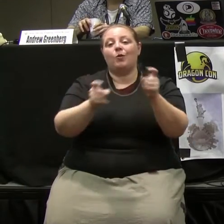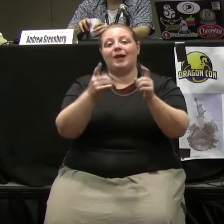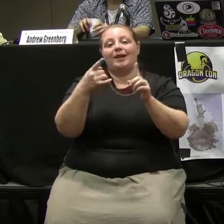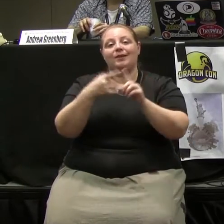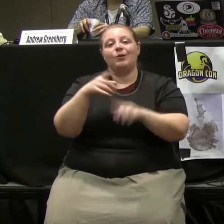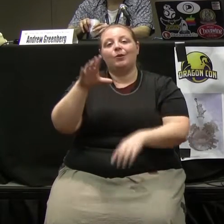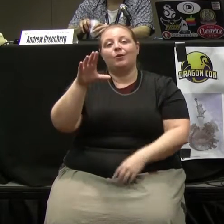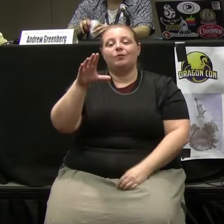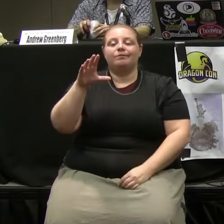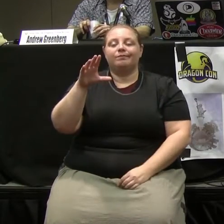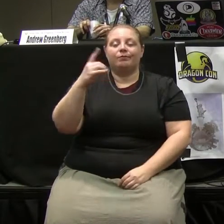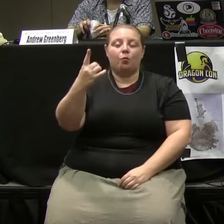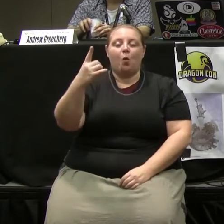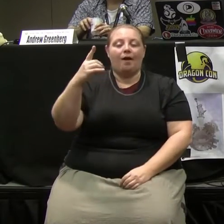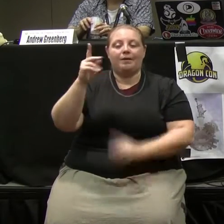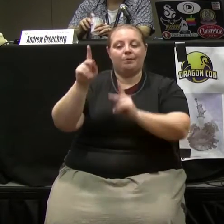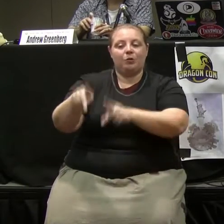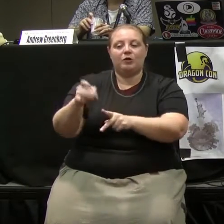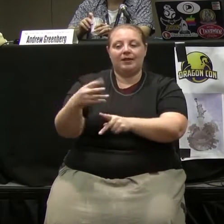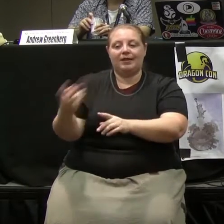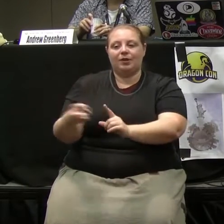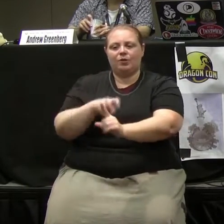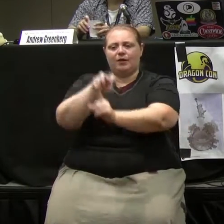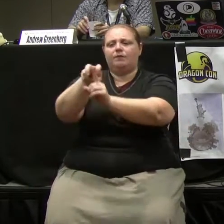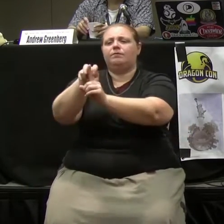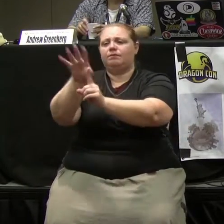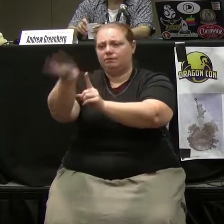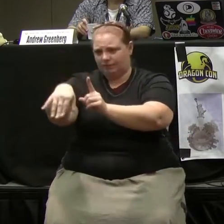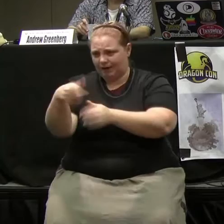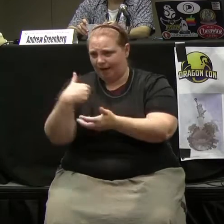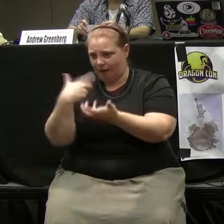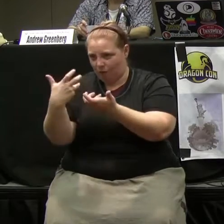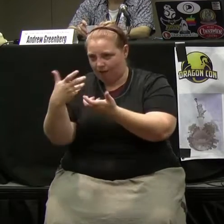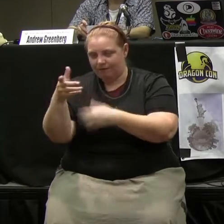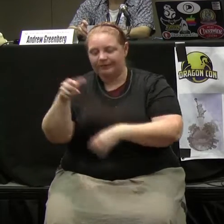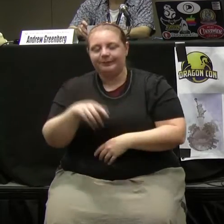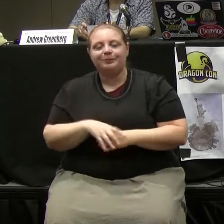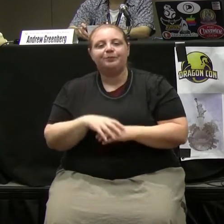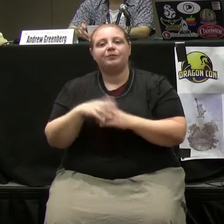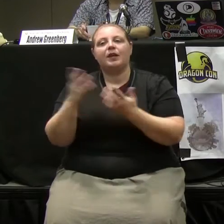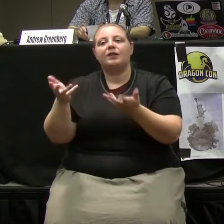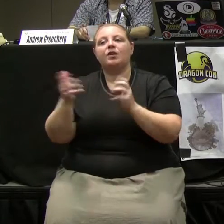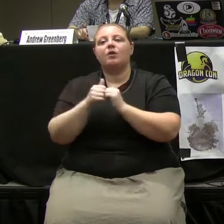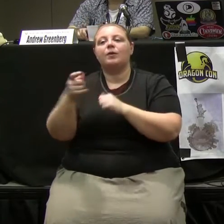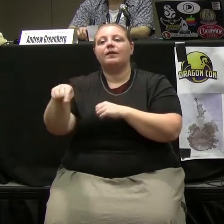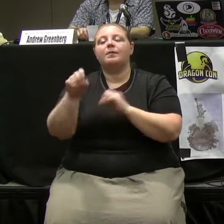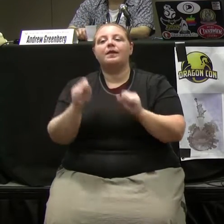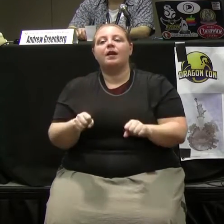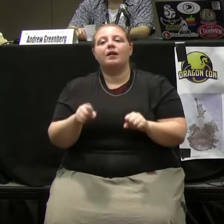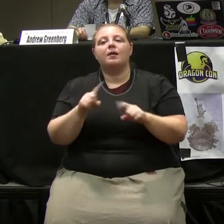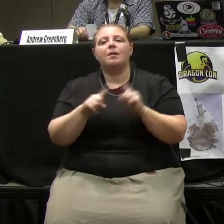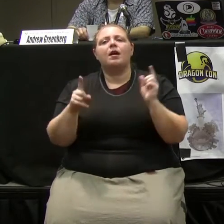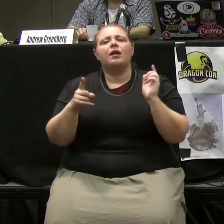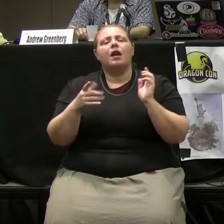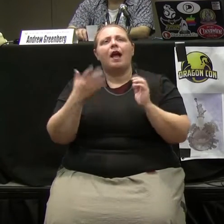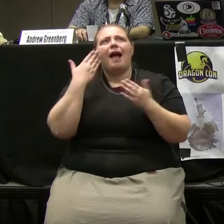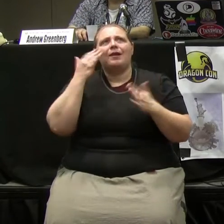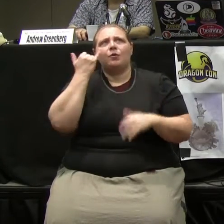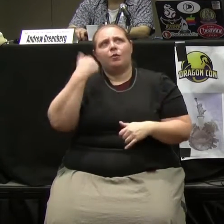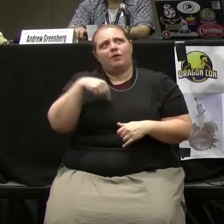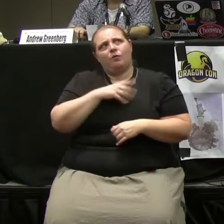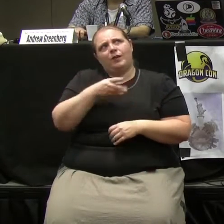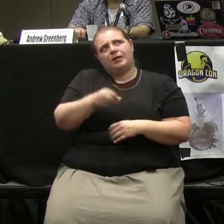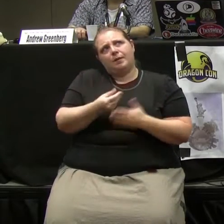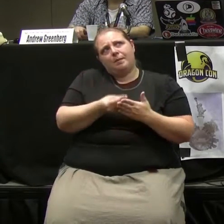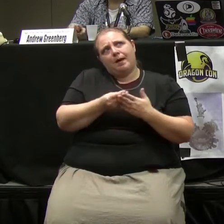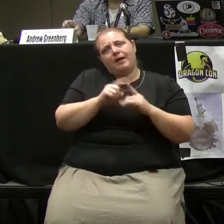in a banquet that you can corner them and buttonhole them and get stuff out of them. Something that we find useful from time to time, and I don't know that we spend money on it, but maybe other